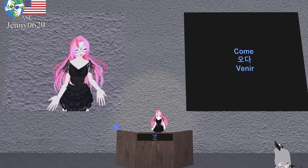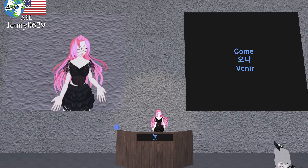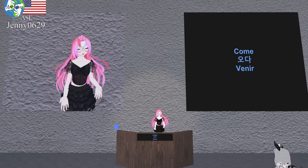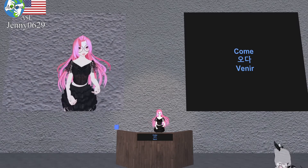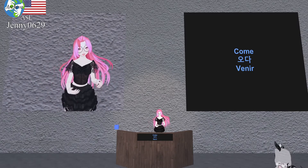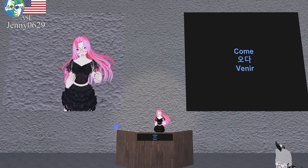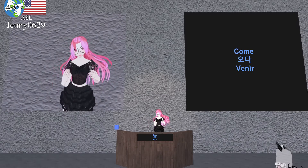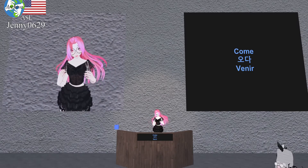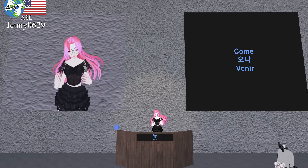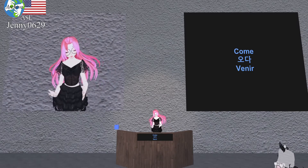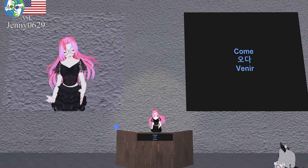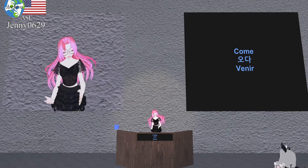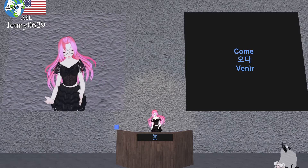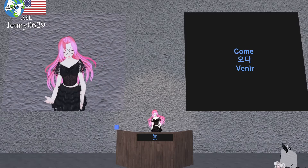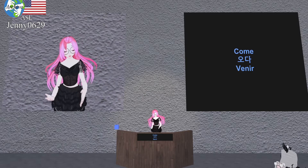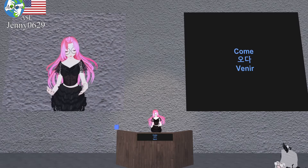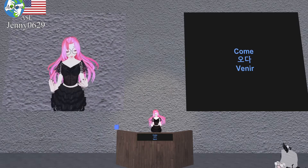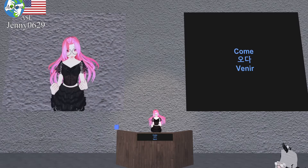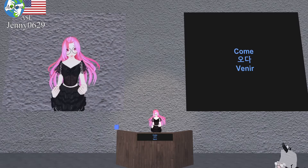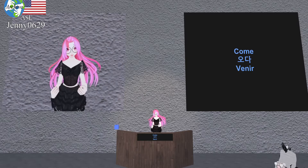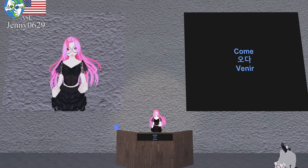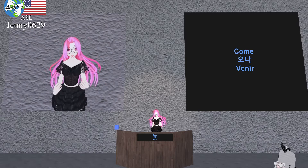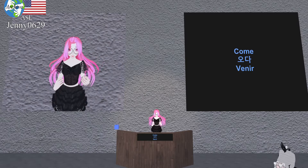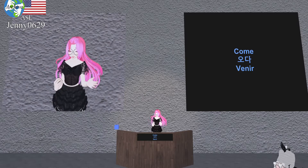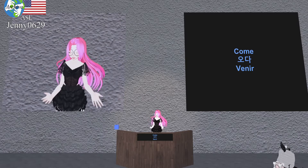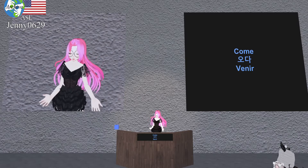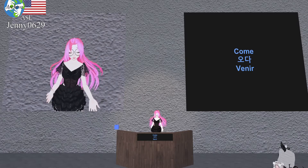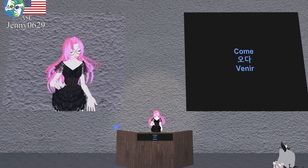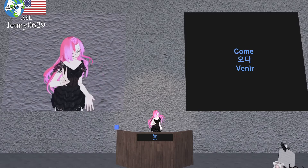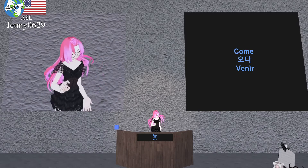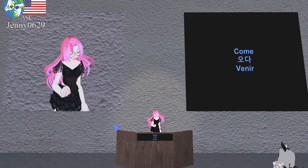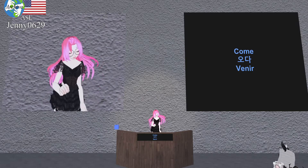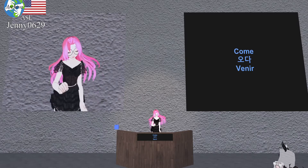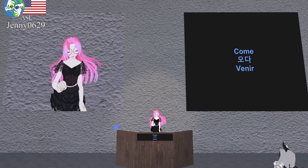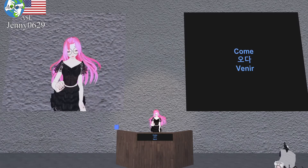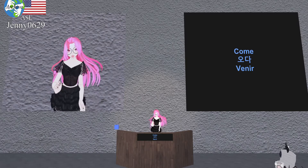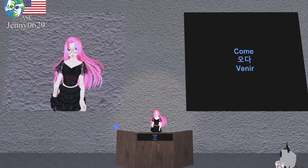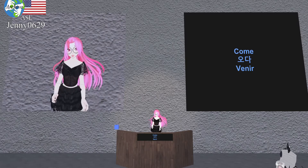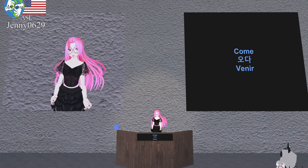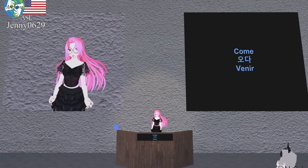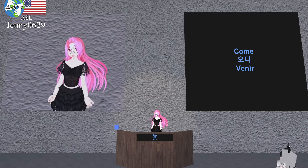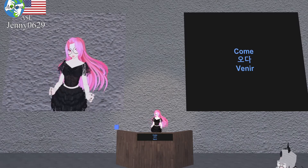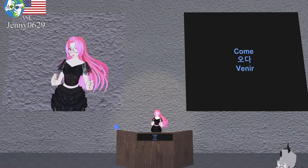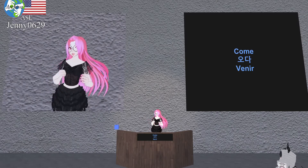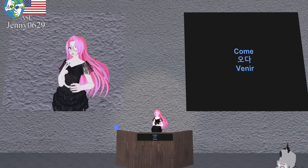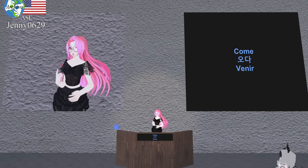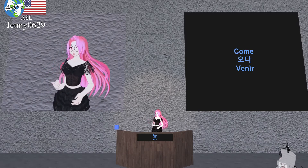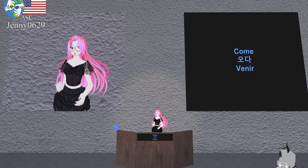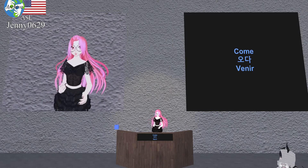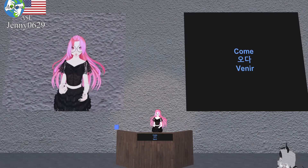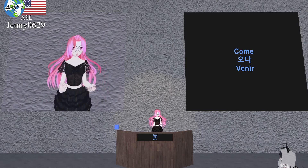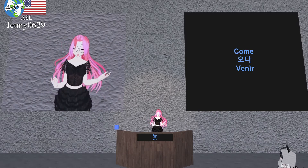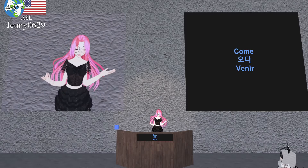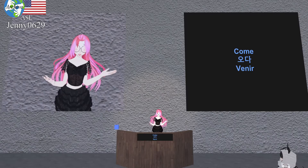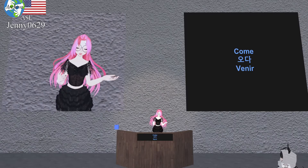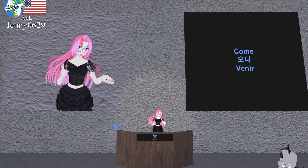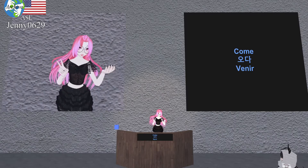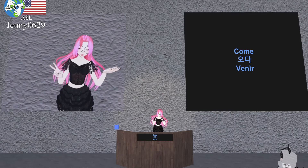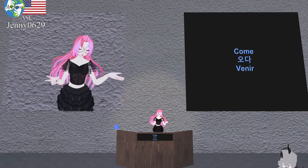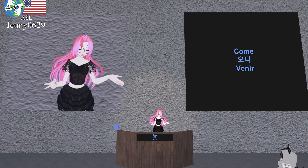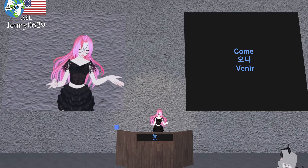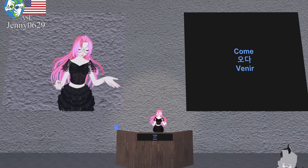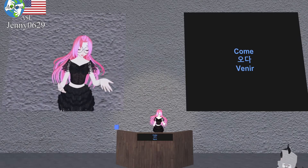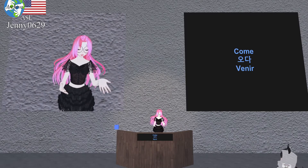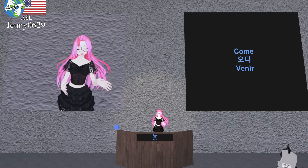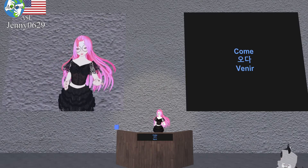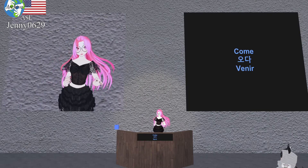same time, you know, you gotta be able to understand that sometimes we will say no, and we will tell you things and say,